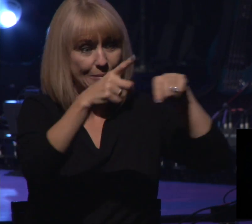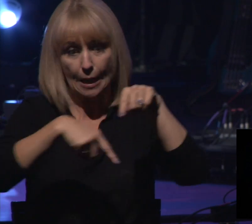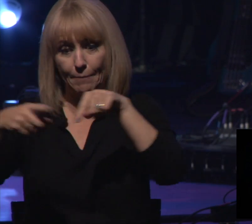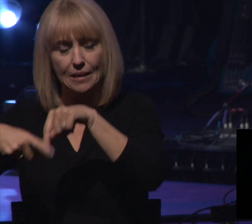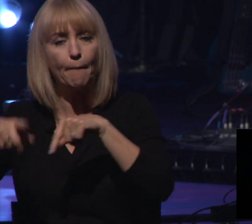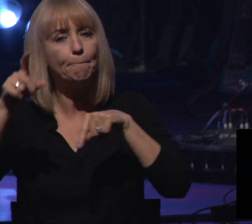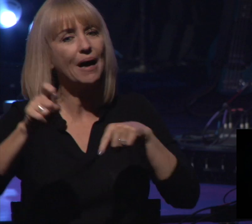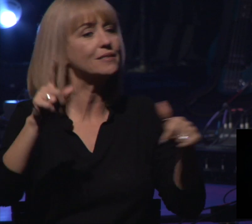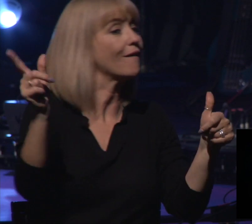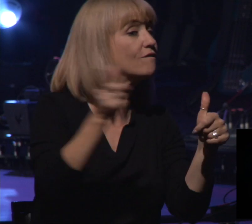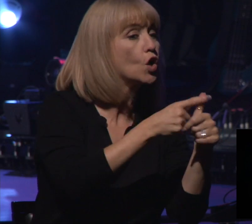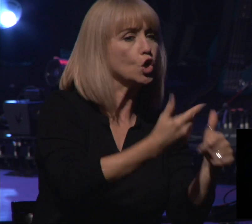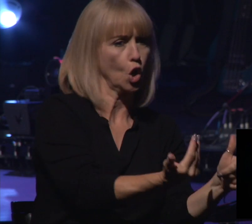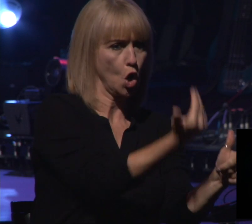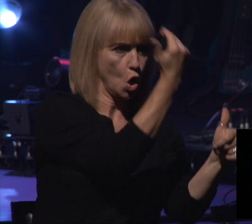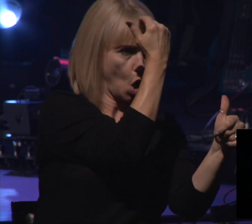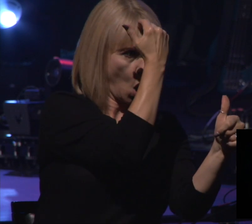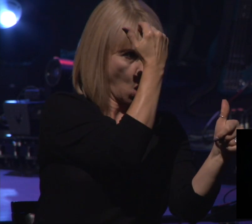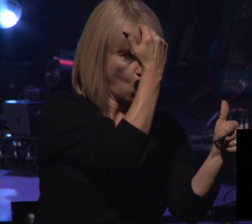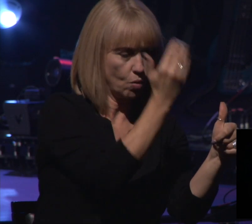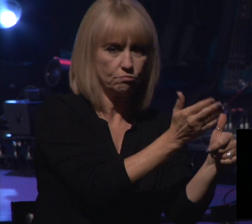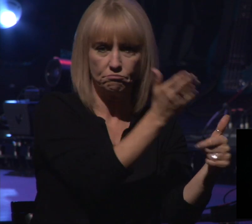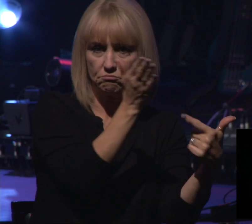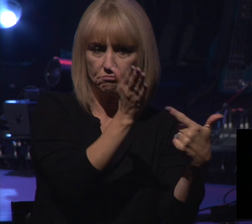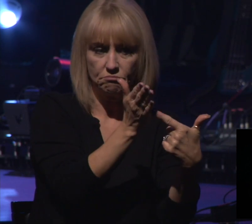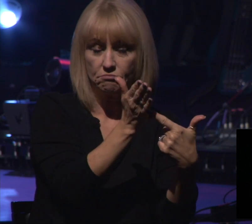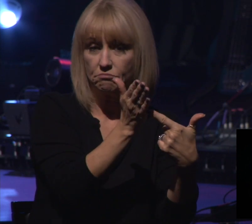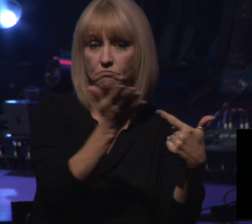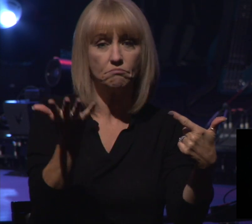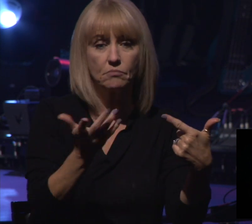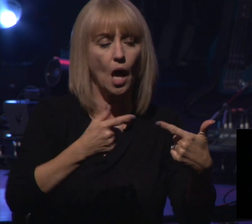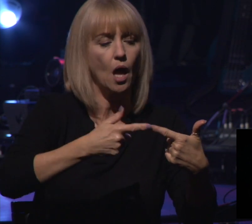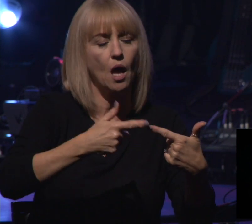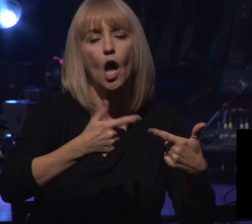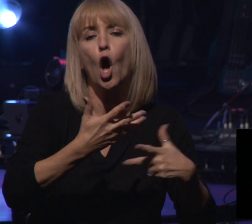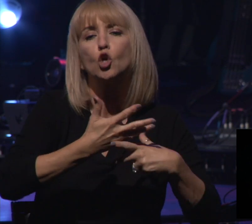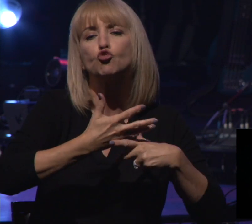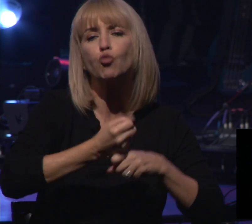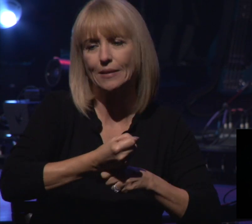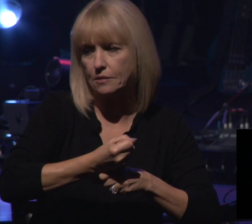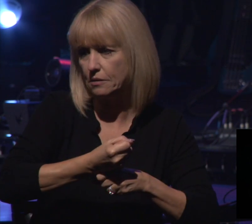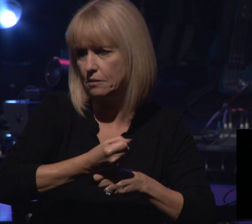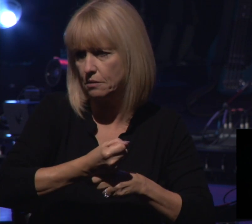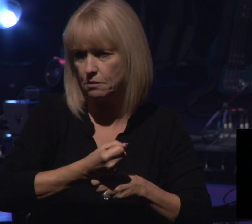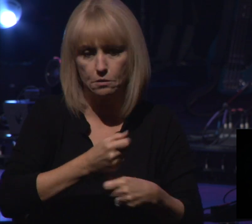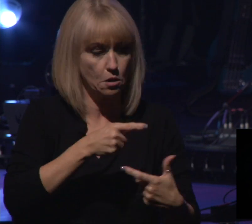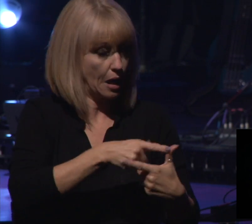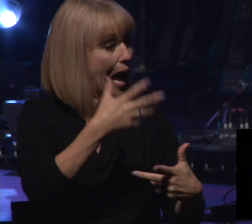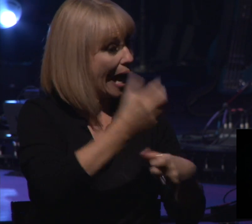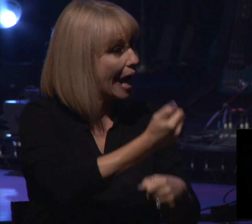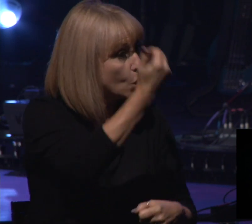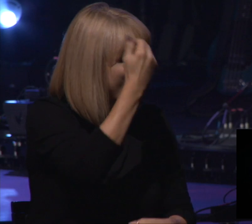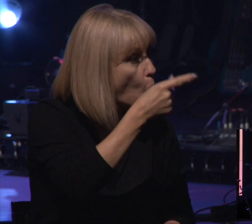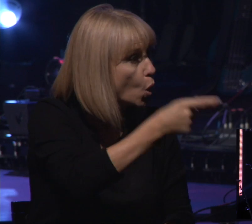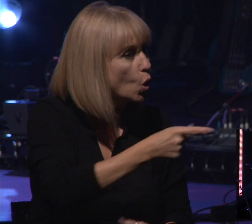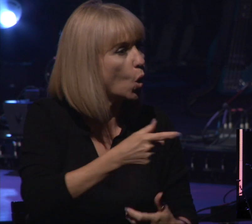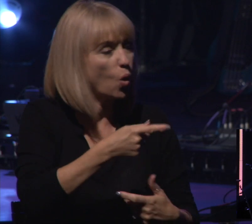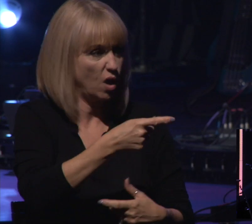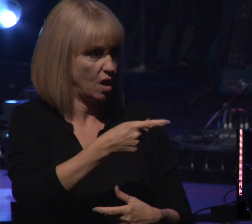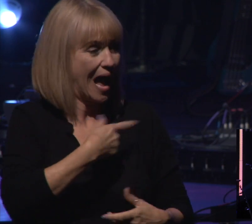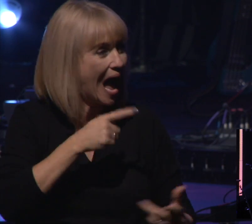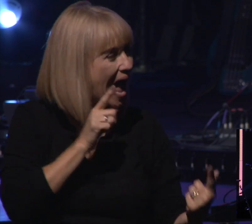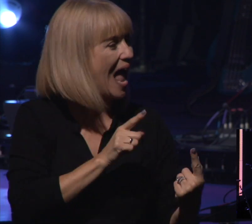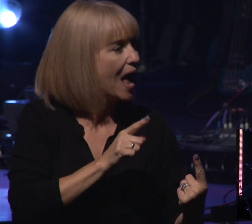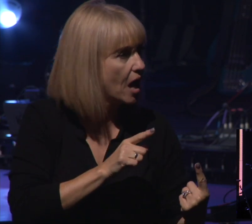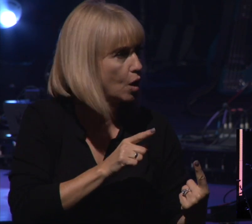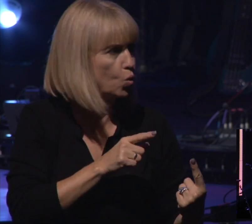have a train wreck in your life. In the next week, we talked about trust. Is this person trustworthy? Now, you may get to know this person real